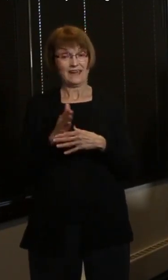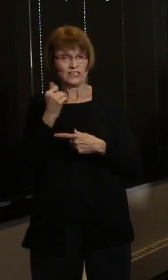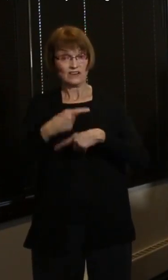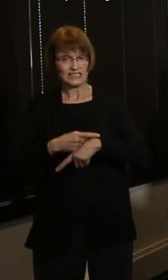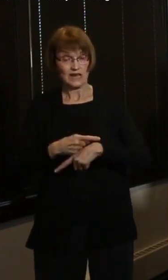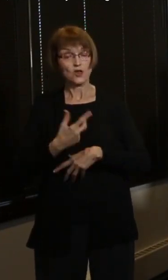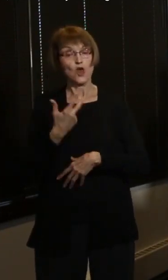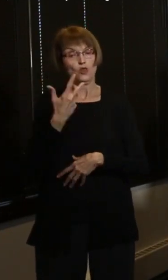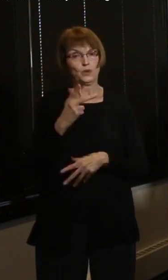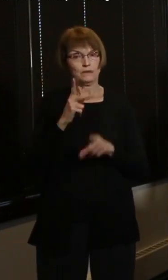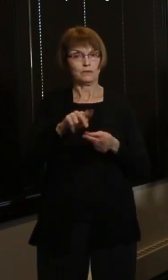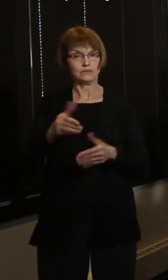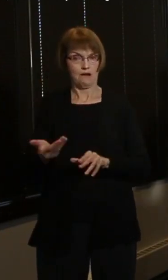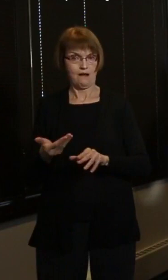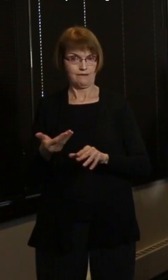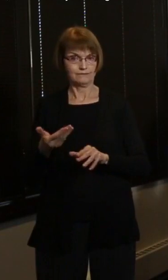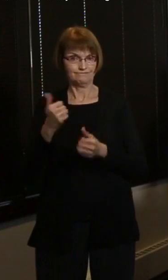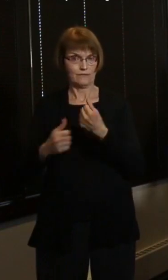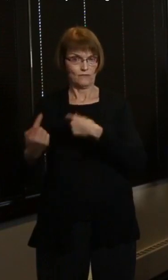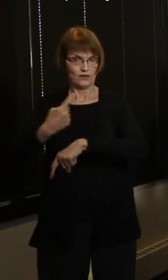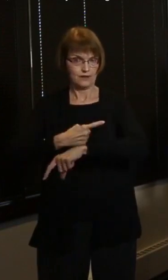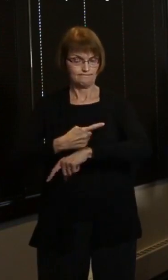at 3 deaths per day.